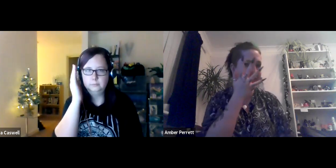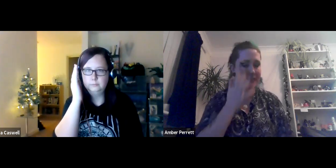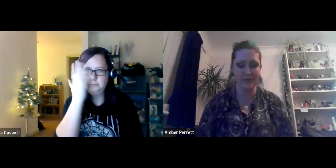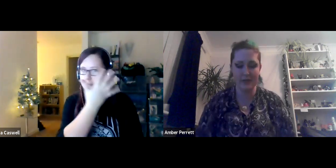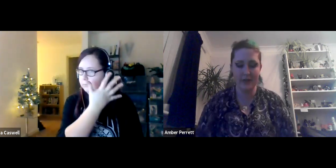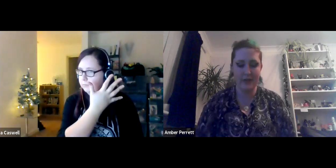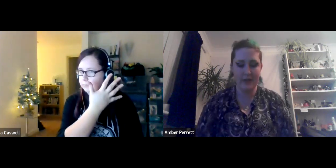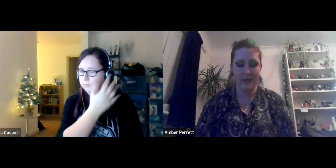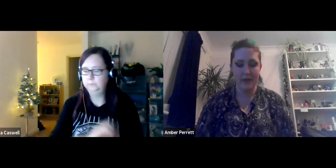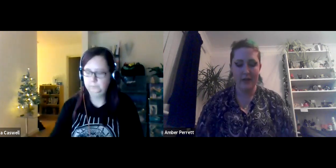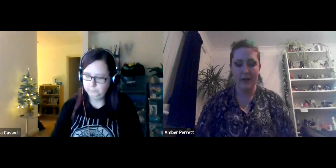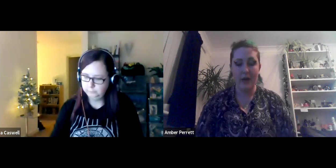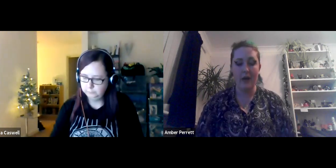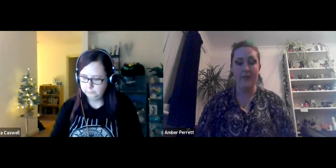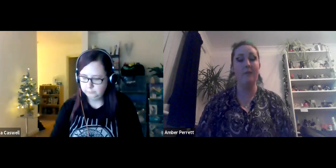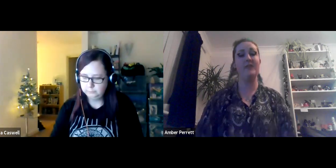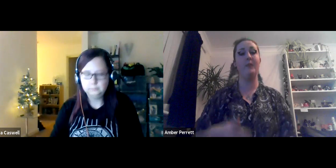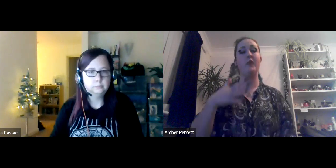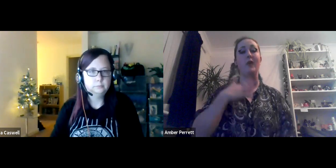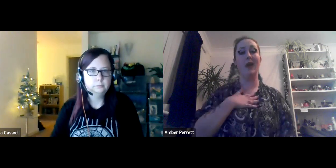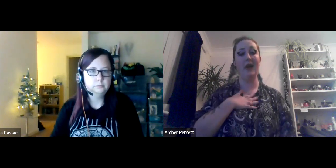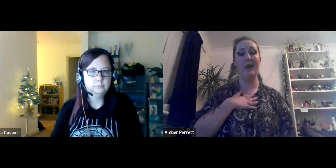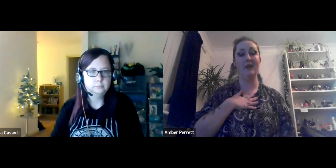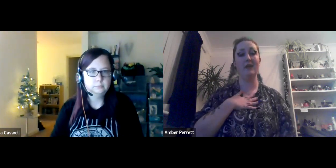embarrassed. Then obviously we've got like,